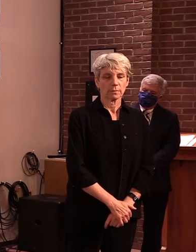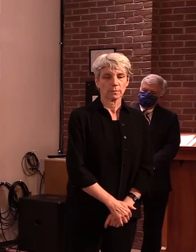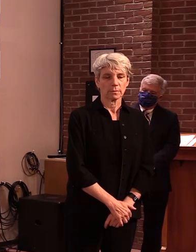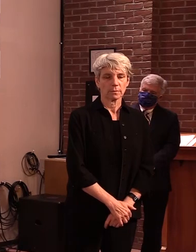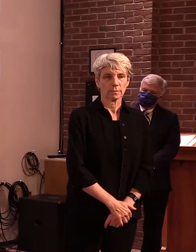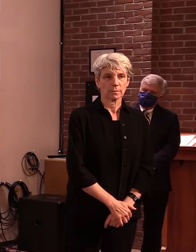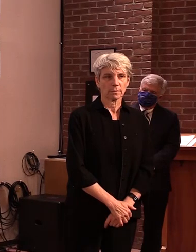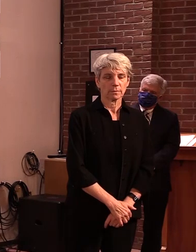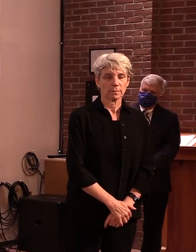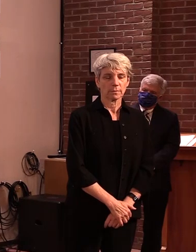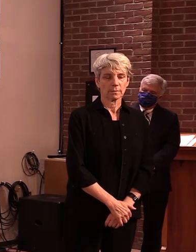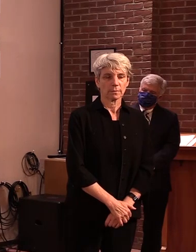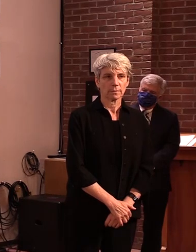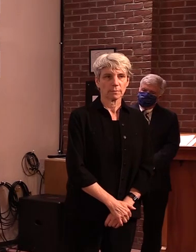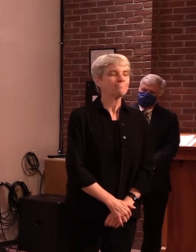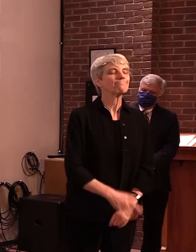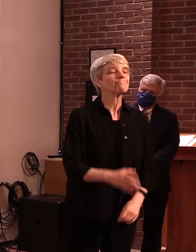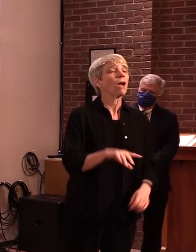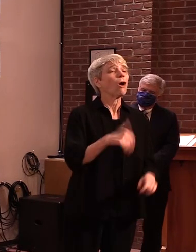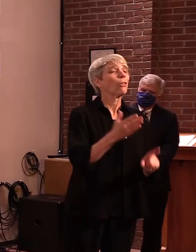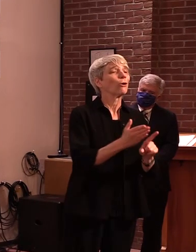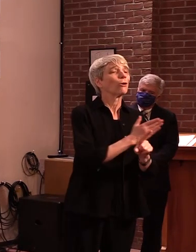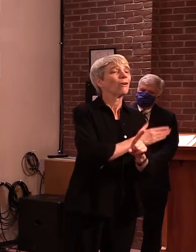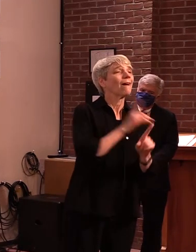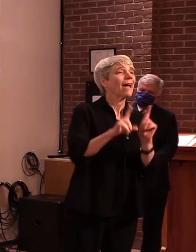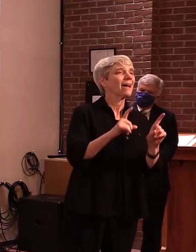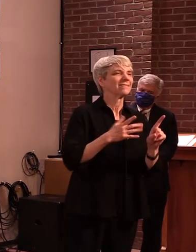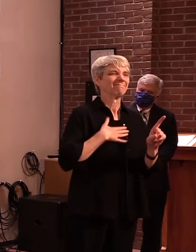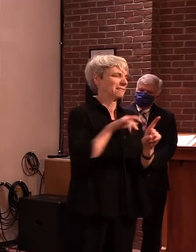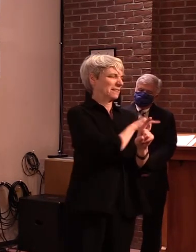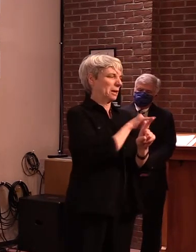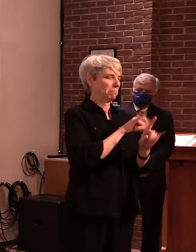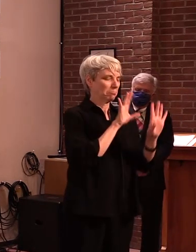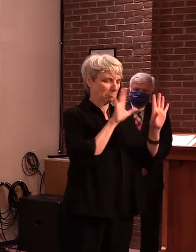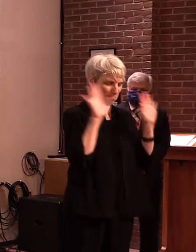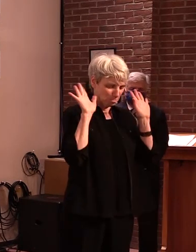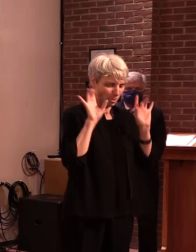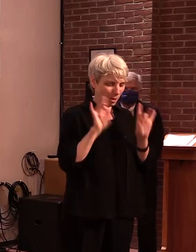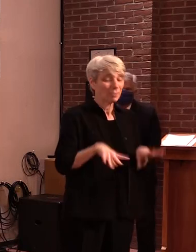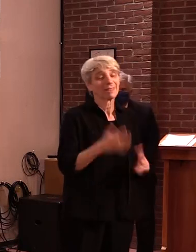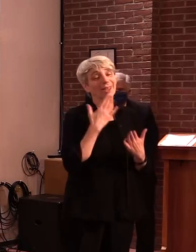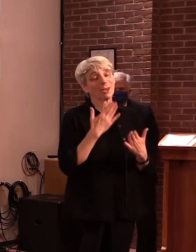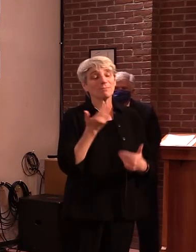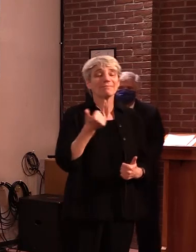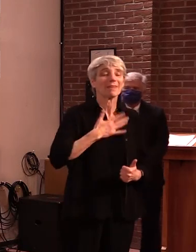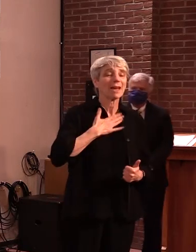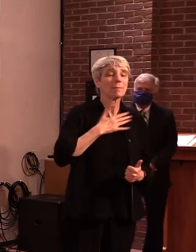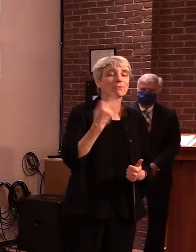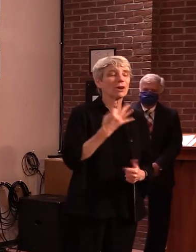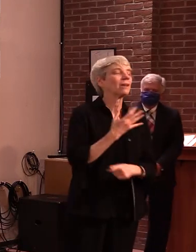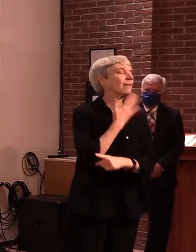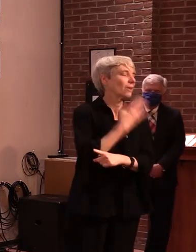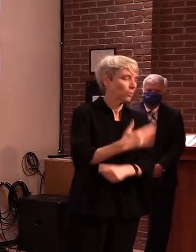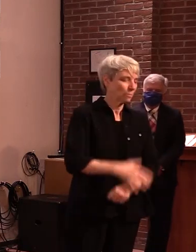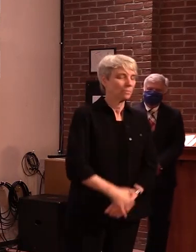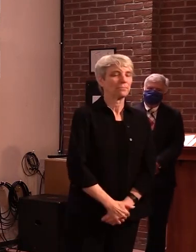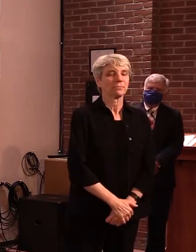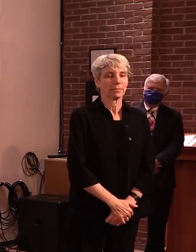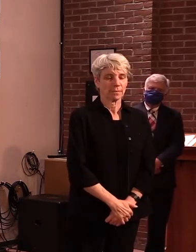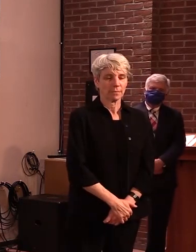Hi, my questions were actually already asked, so I don't have any at this time. So thank you and happy Friday. Thanks, Courtney.